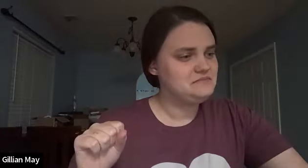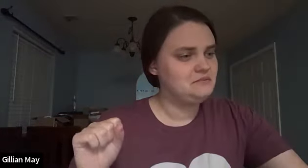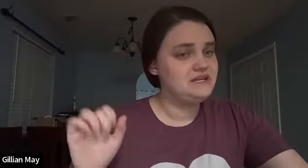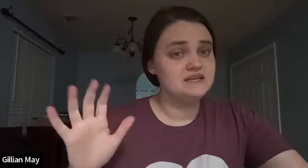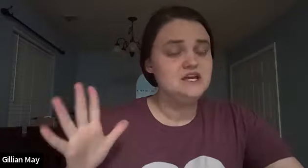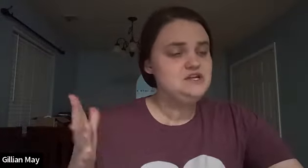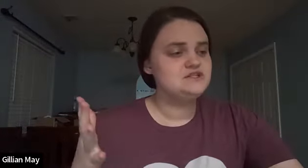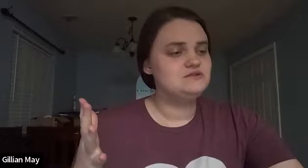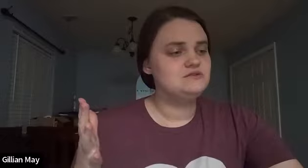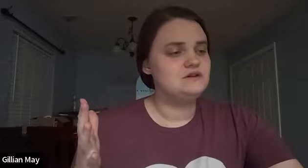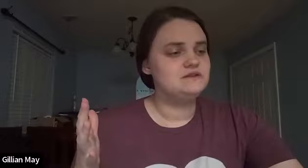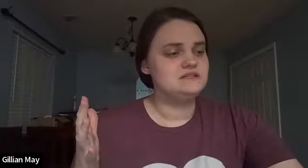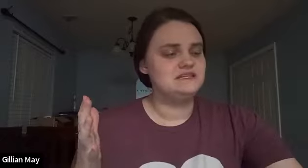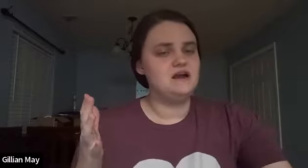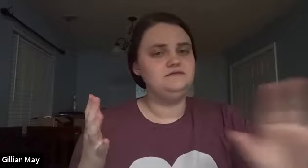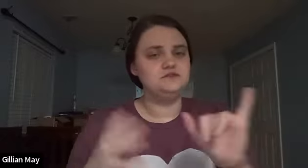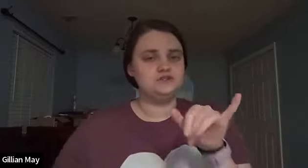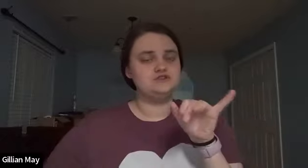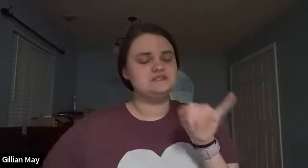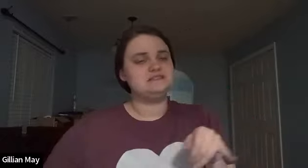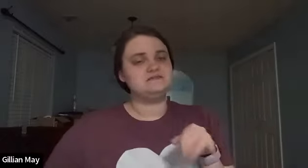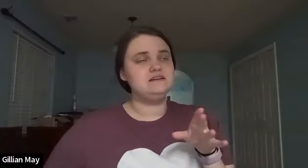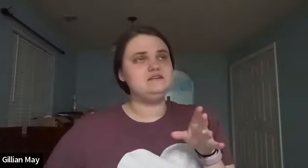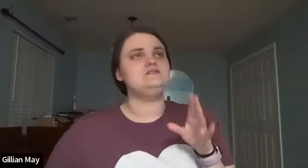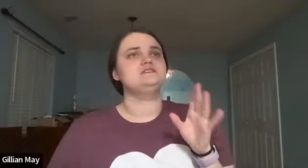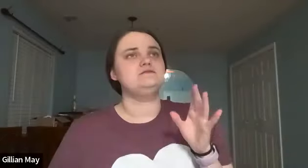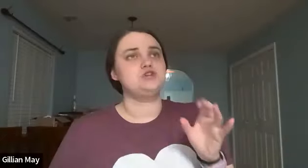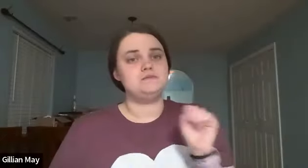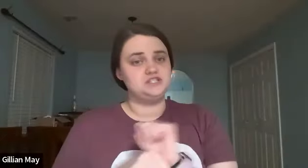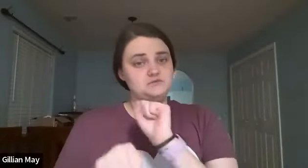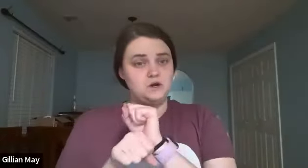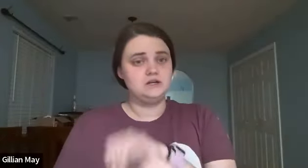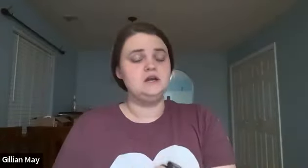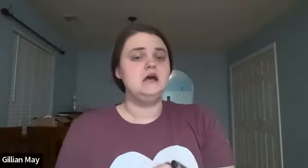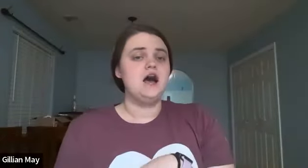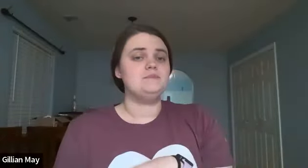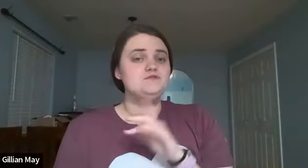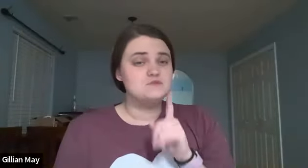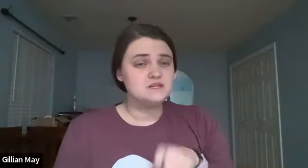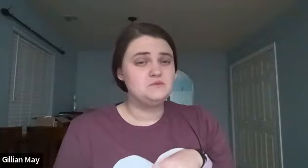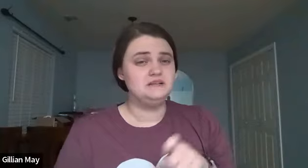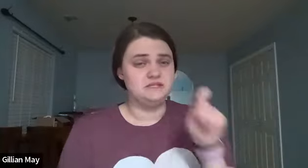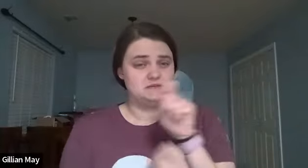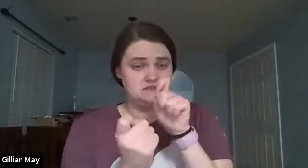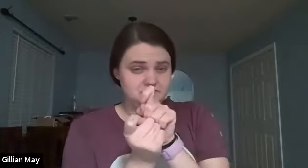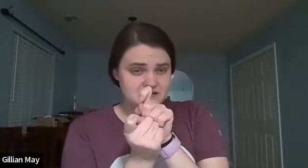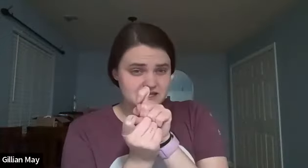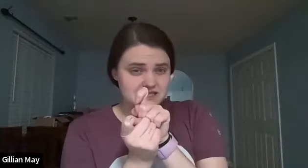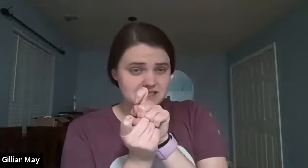But yes, so the sign for there's technically the sign for job is just work. If you really wanted to be specific,